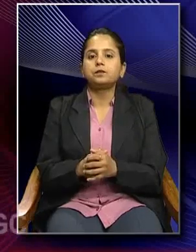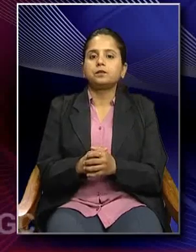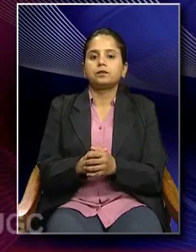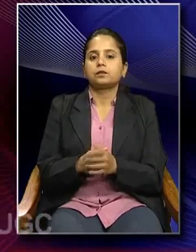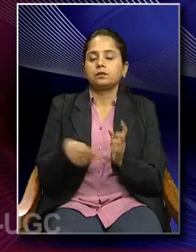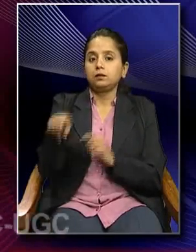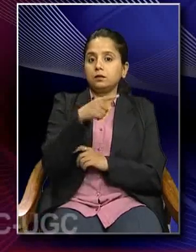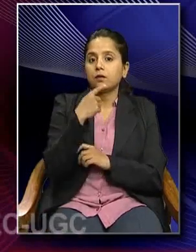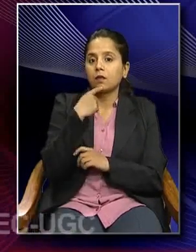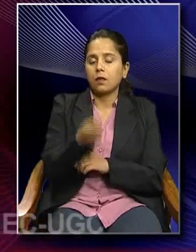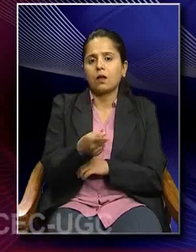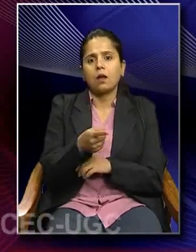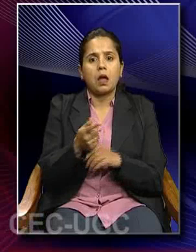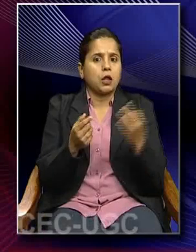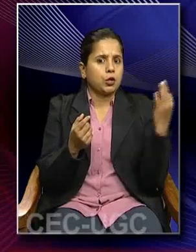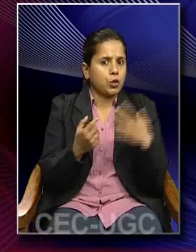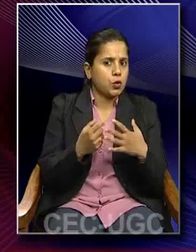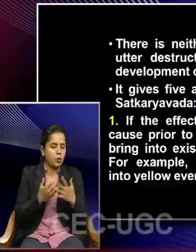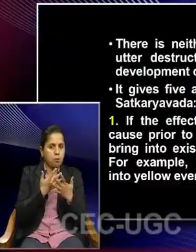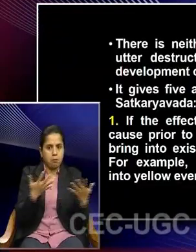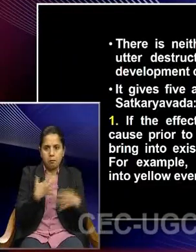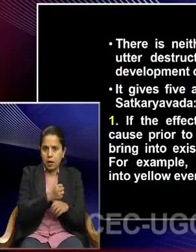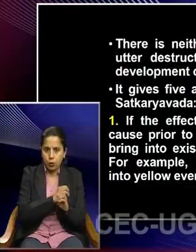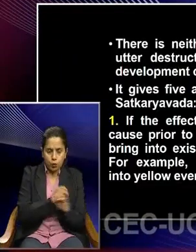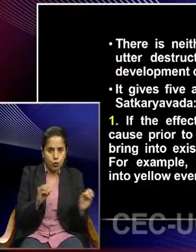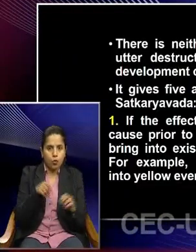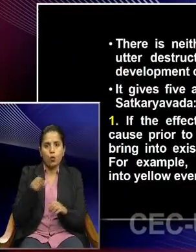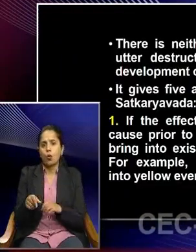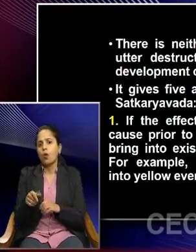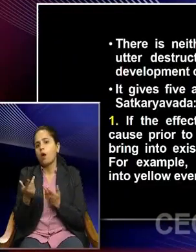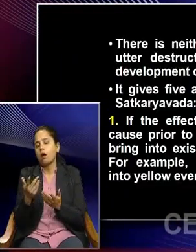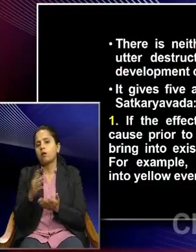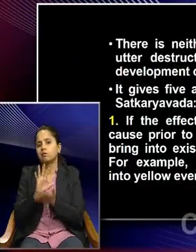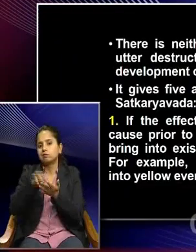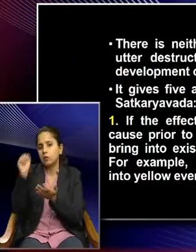So there is neither new production nor utter destruction.